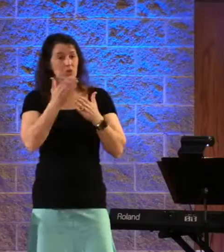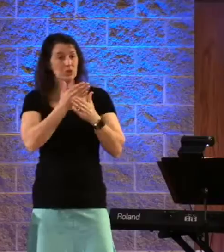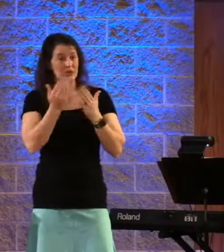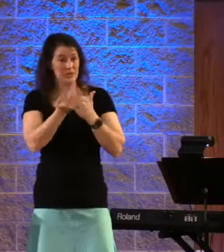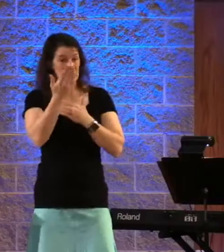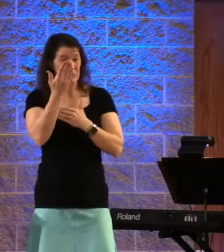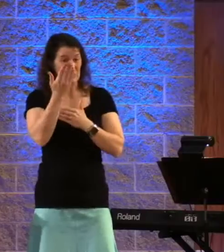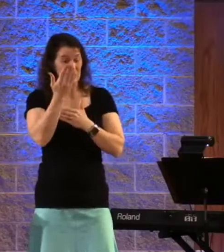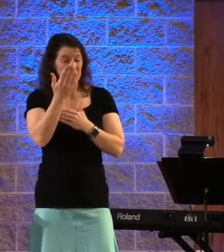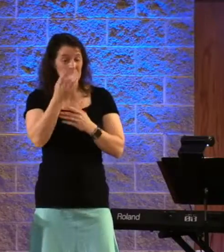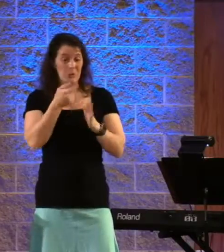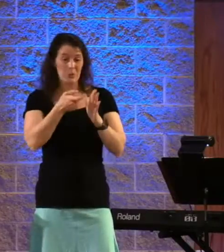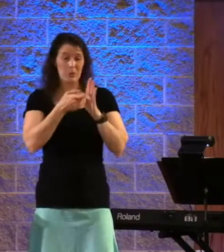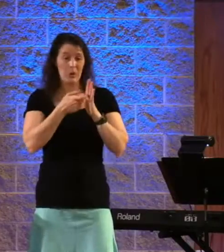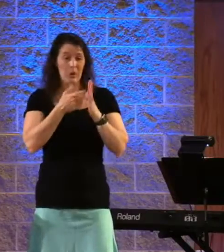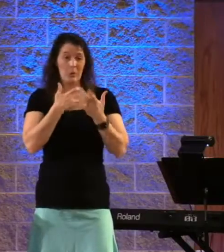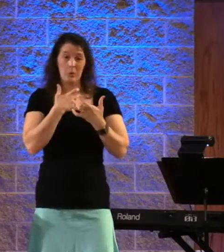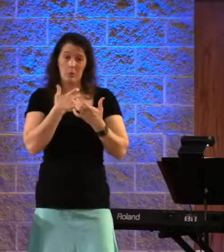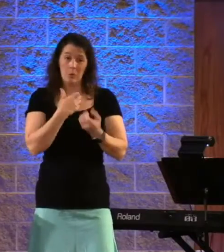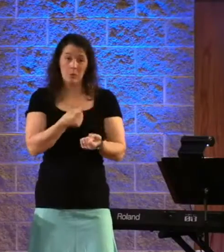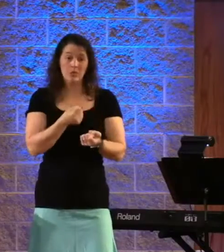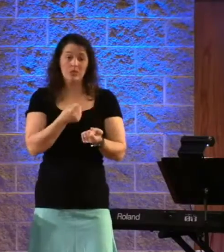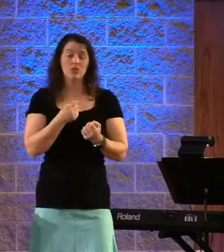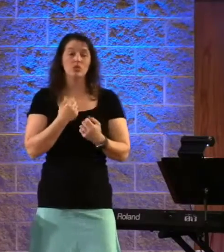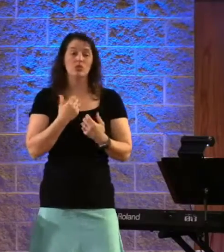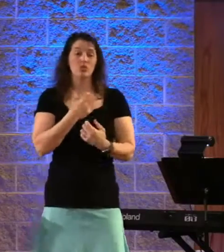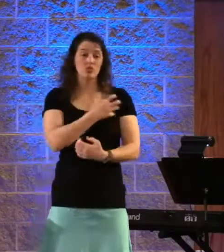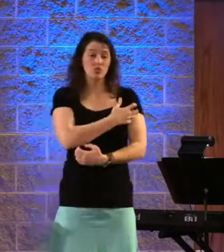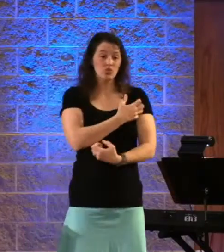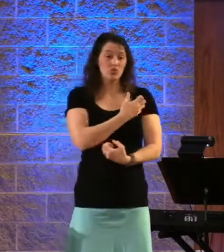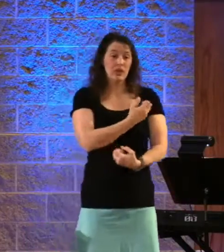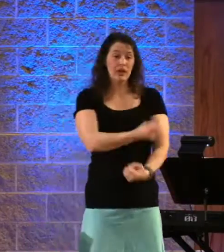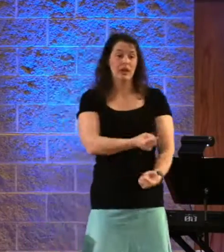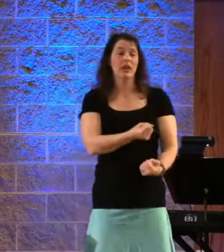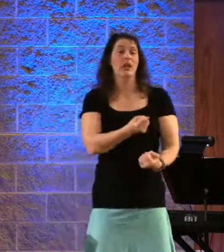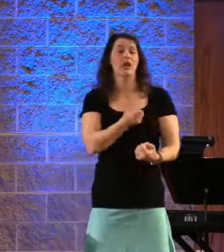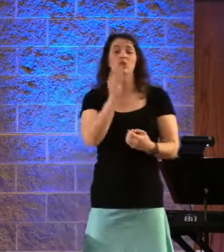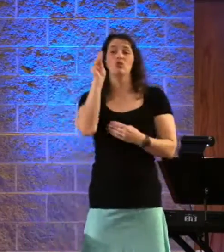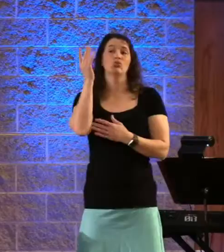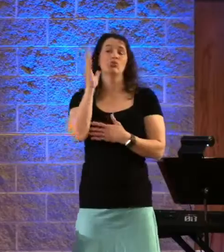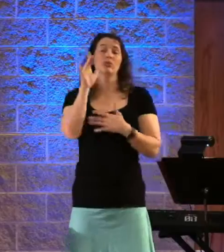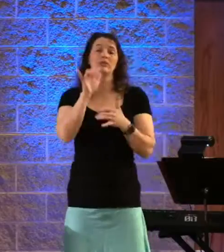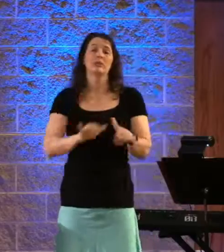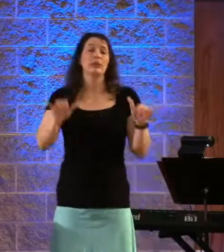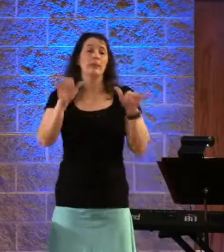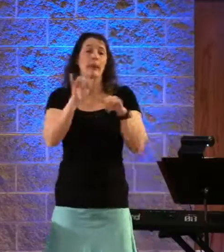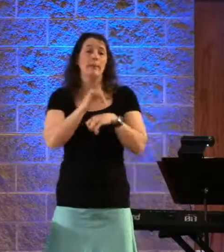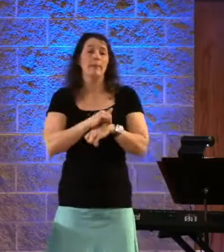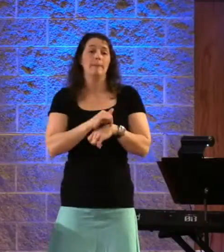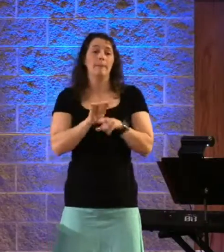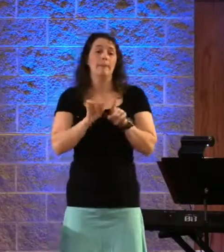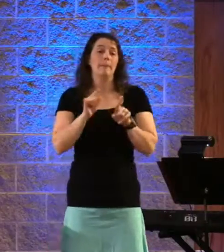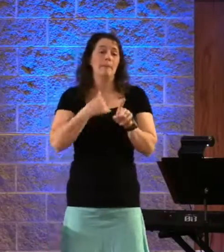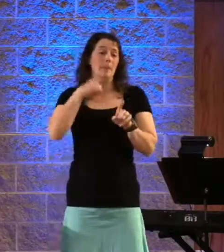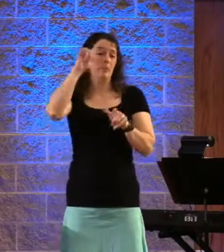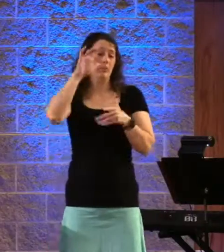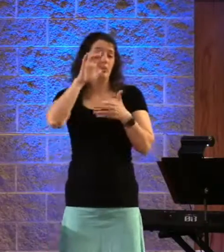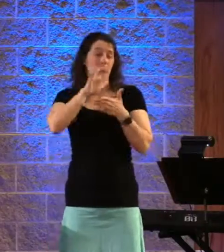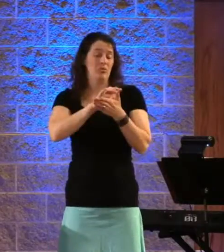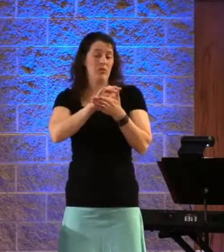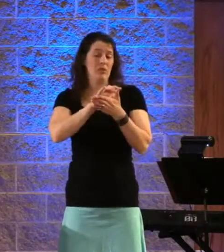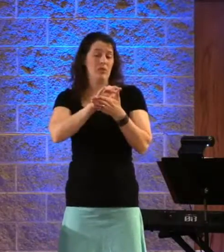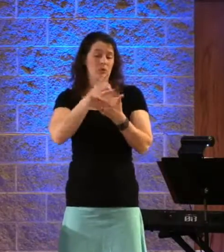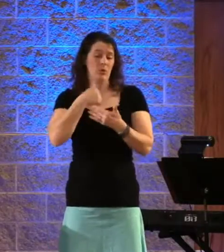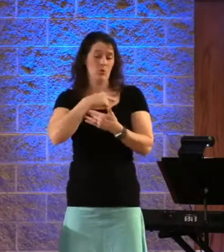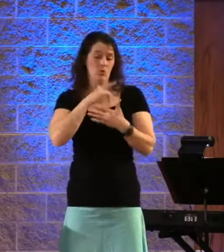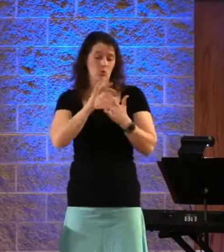going to require courage and strength and grace all at the same time. But I believe that for those of